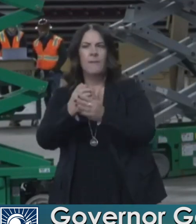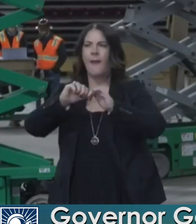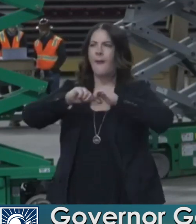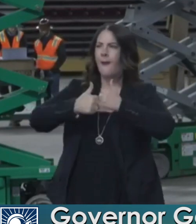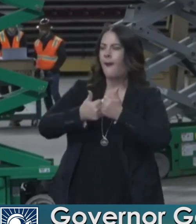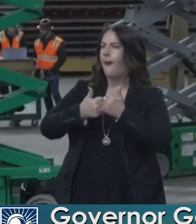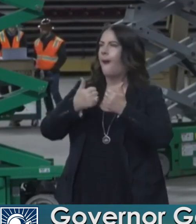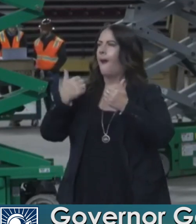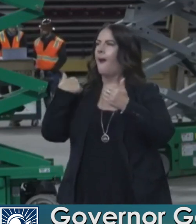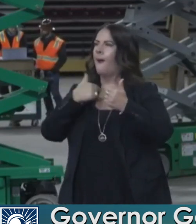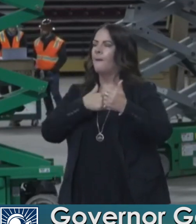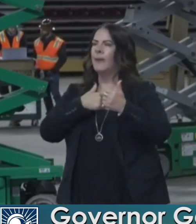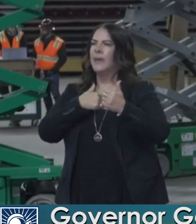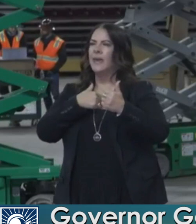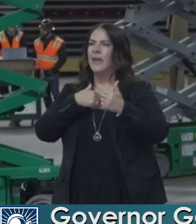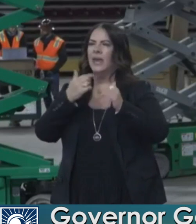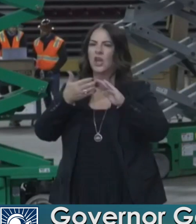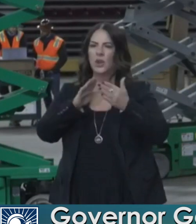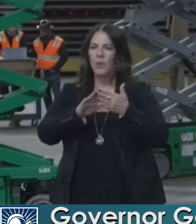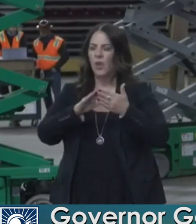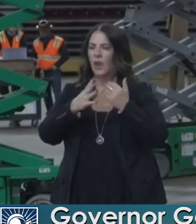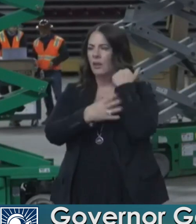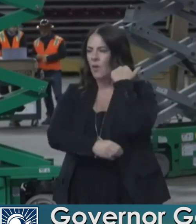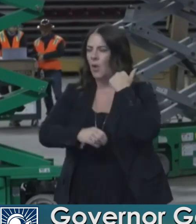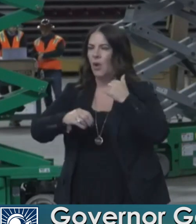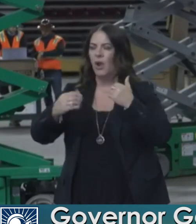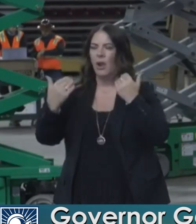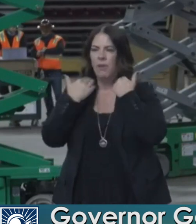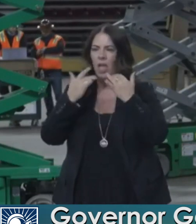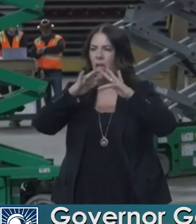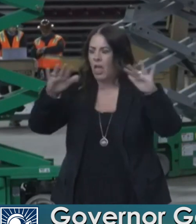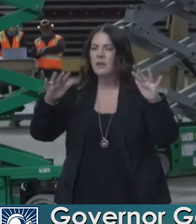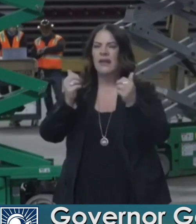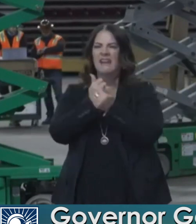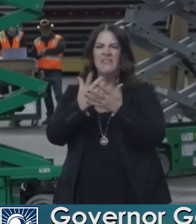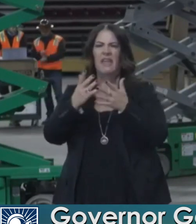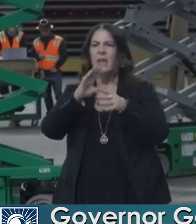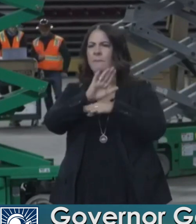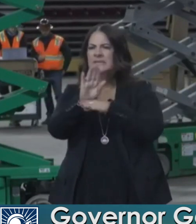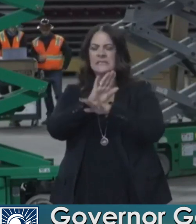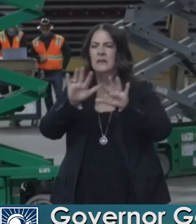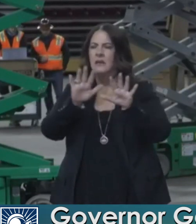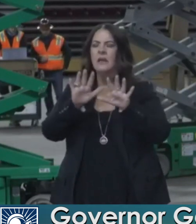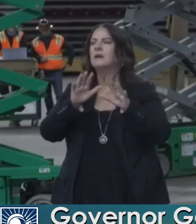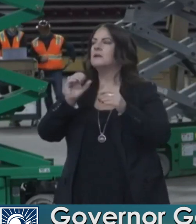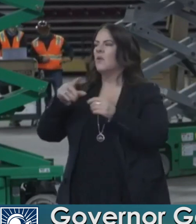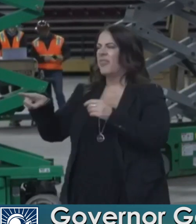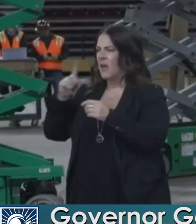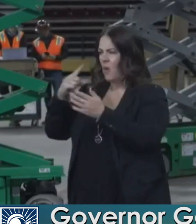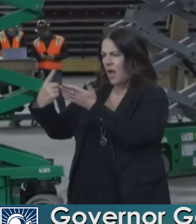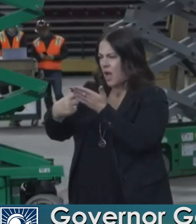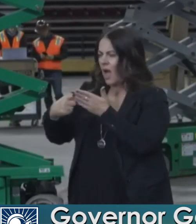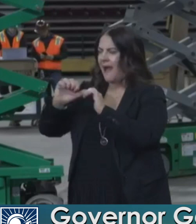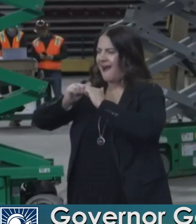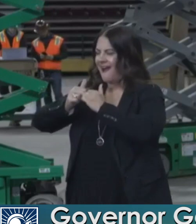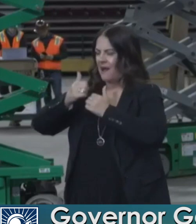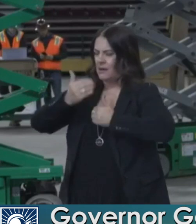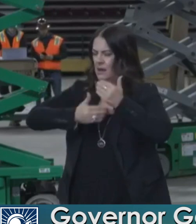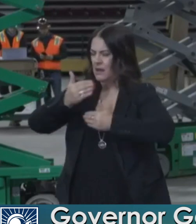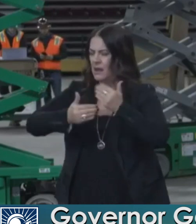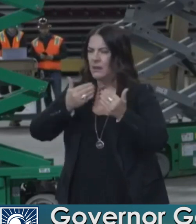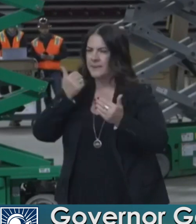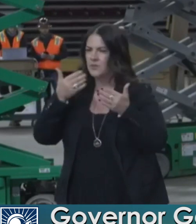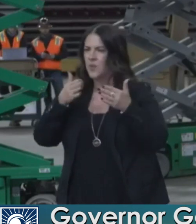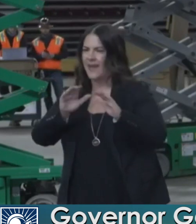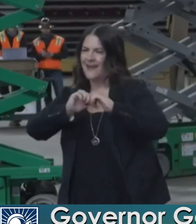really starting to plan detailed plans when we turn the corner and turn the page on this phase of the